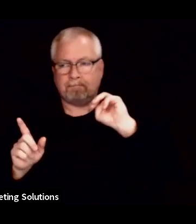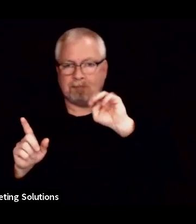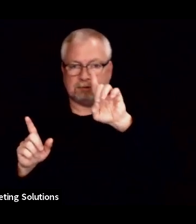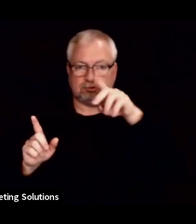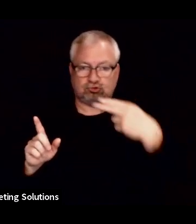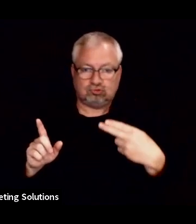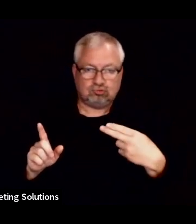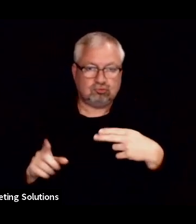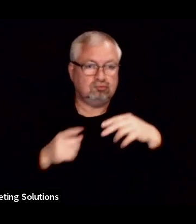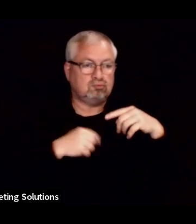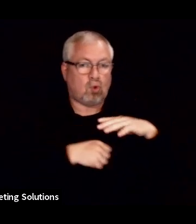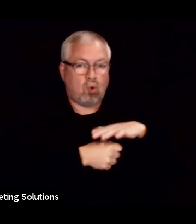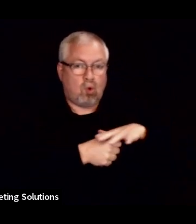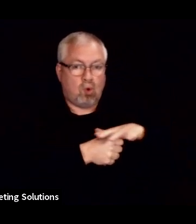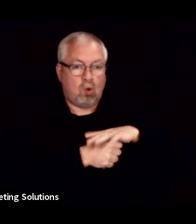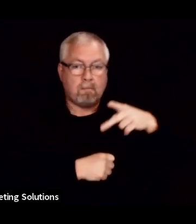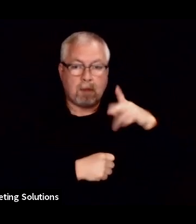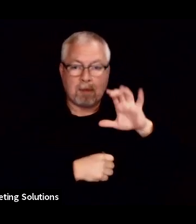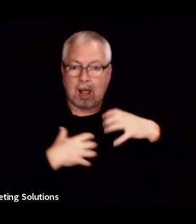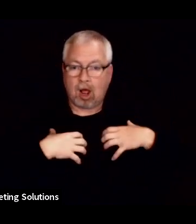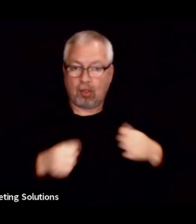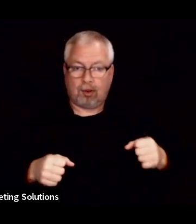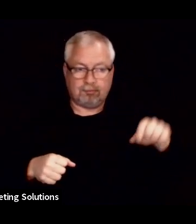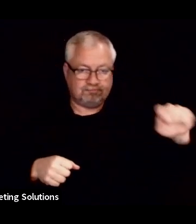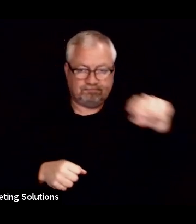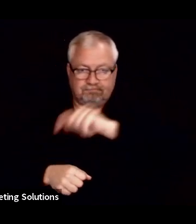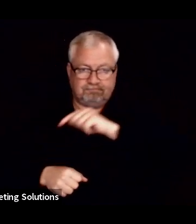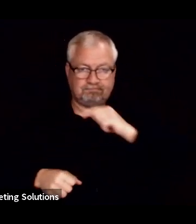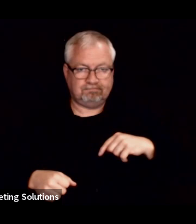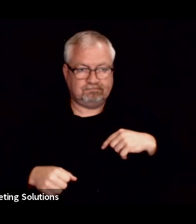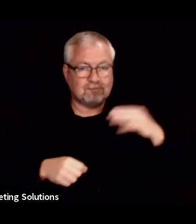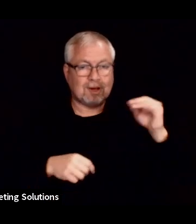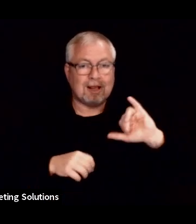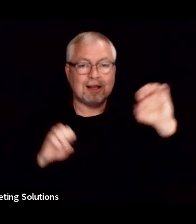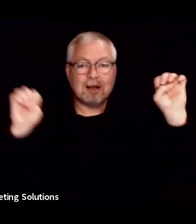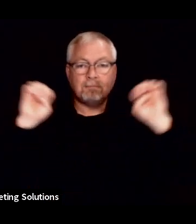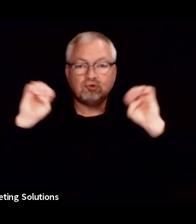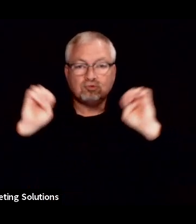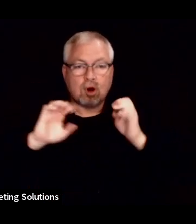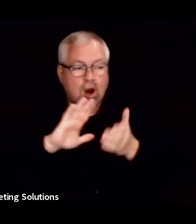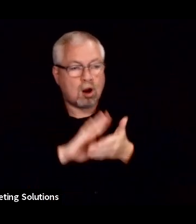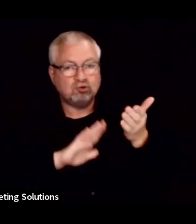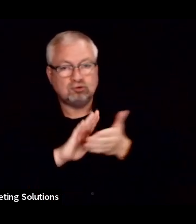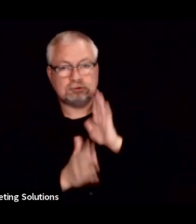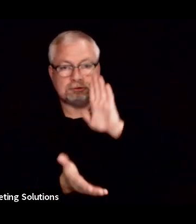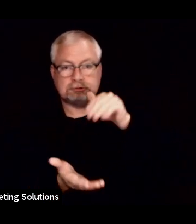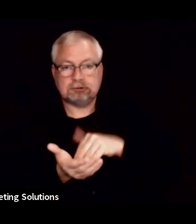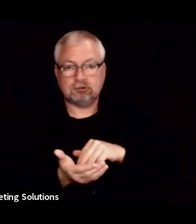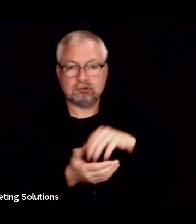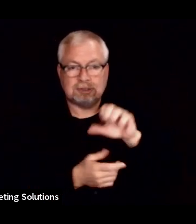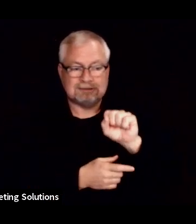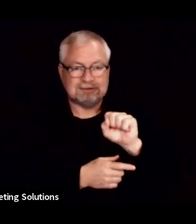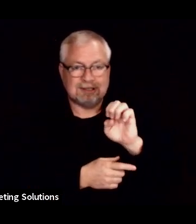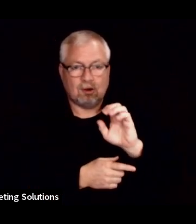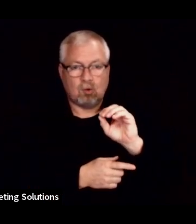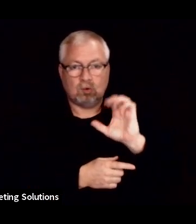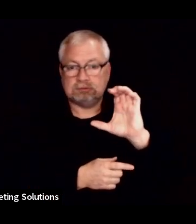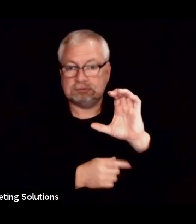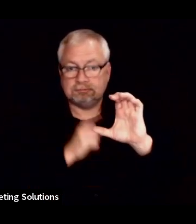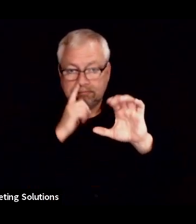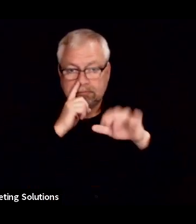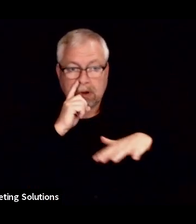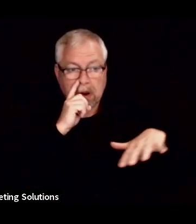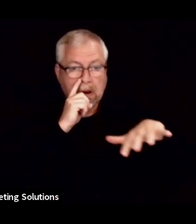partners, and the State Emergency Operations Center, which, as you know, is the central coordinating arm for